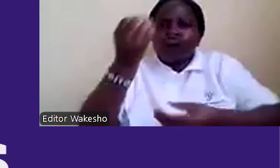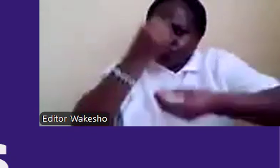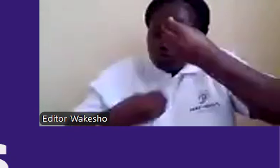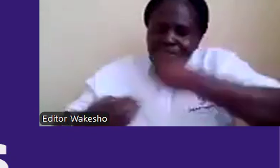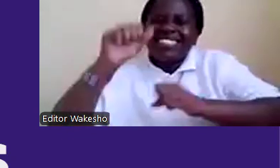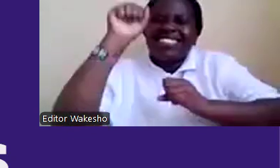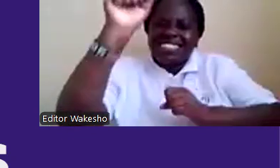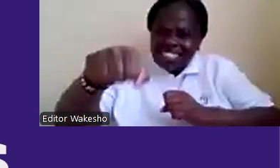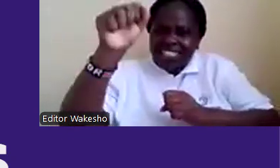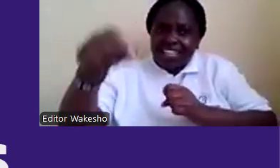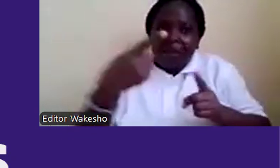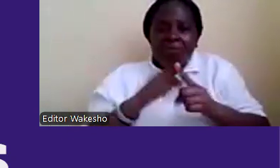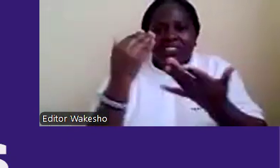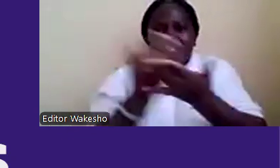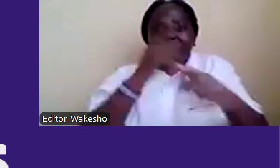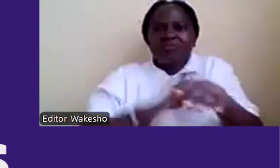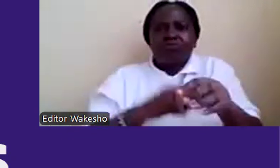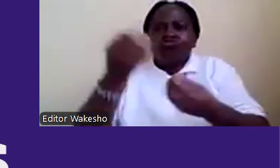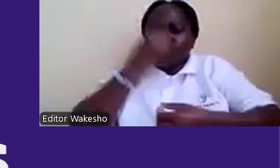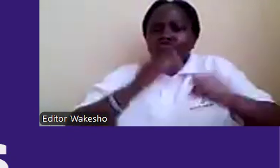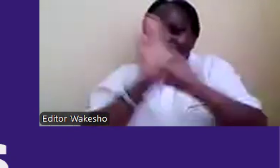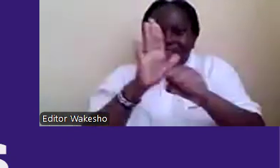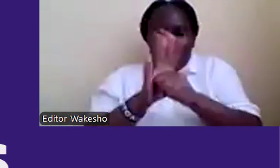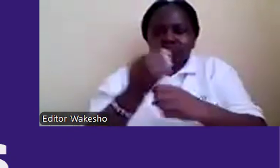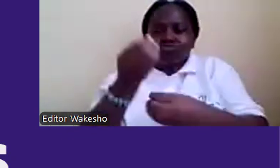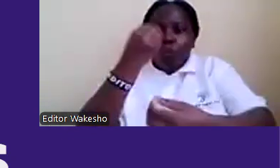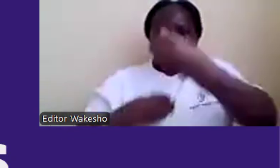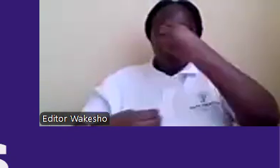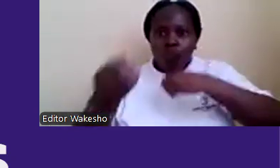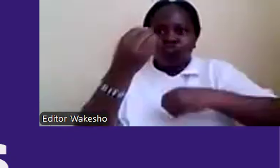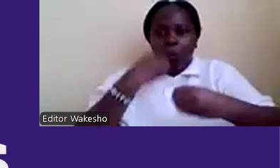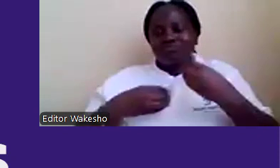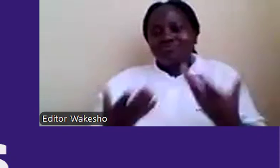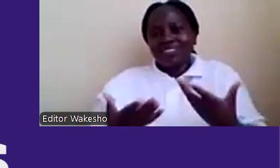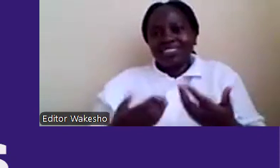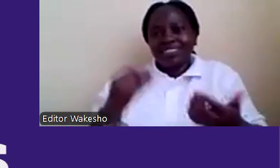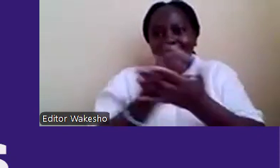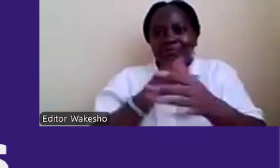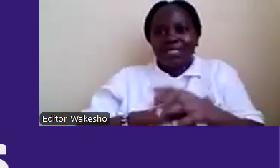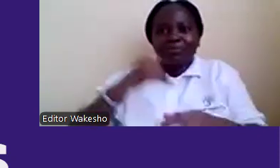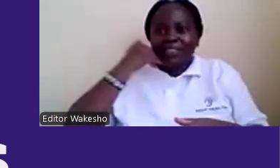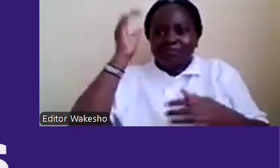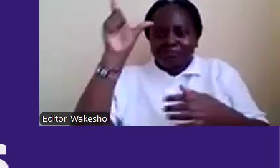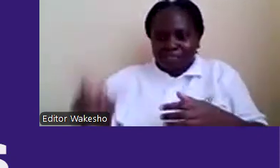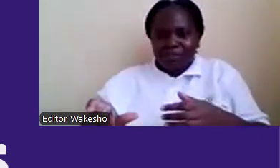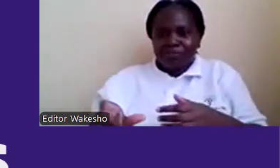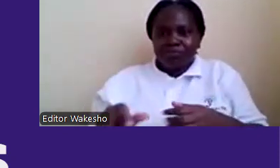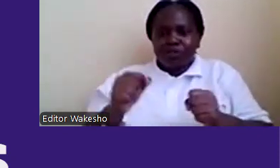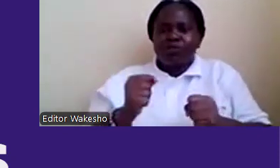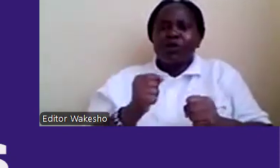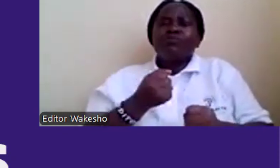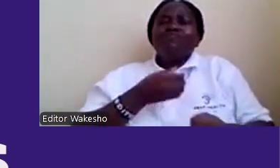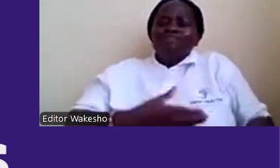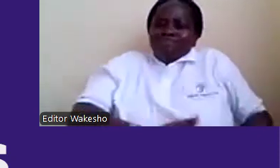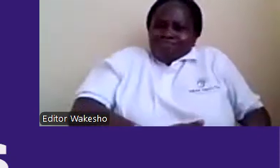and sometimes eating a lot, because patients will often have, as you can see here, increased hunger. You're eating,